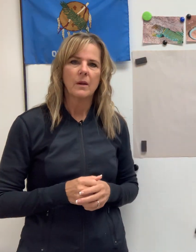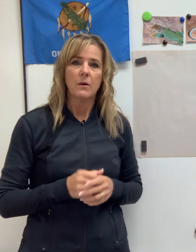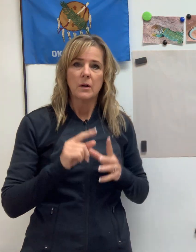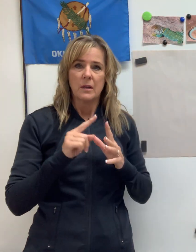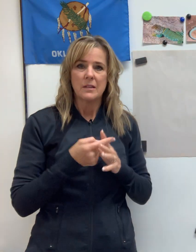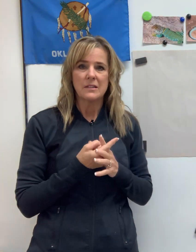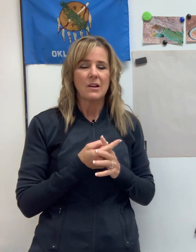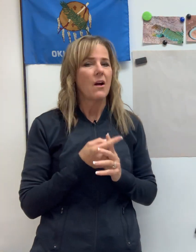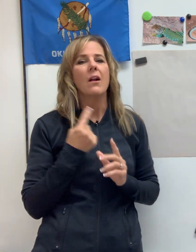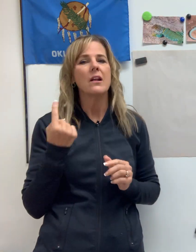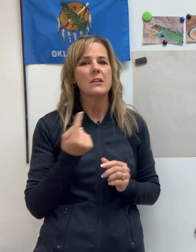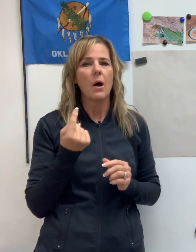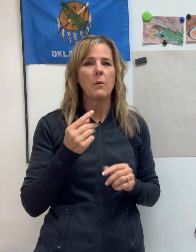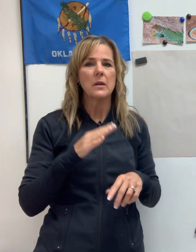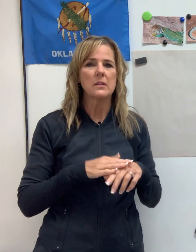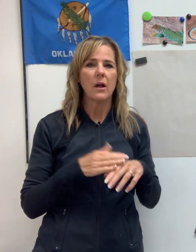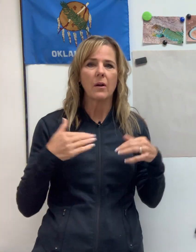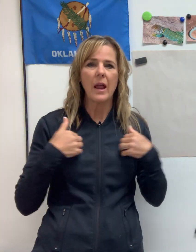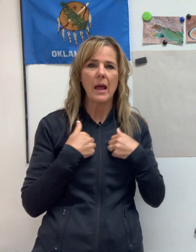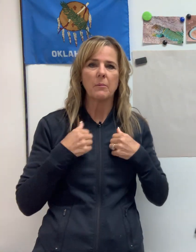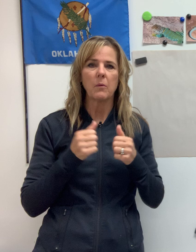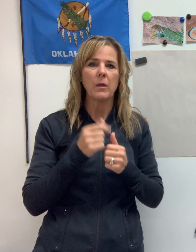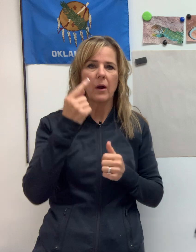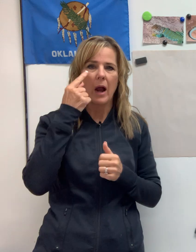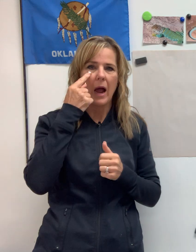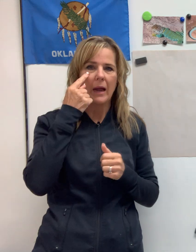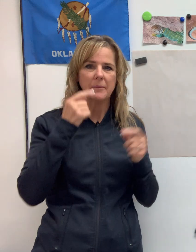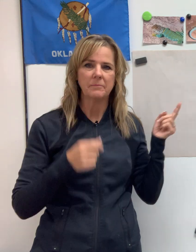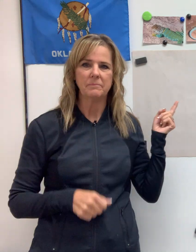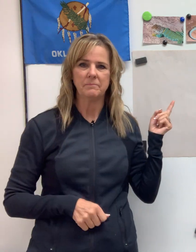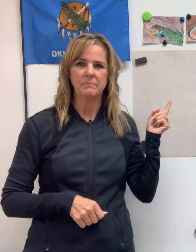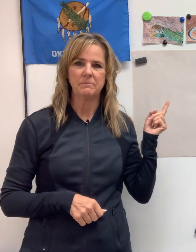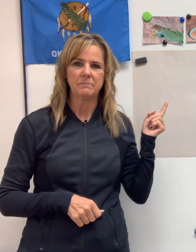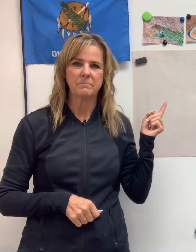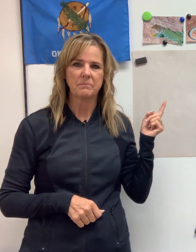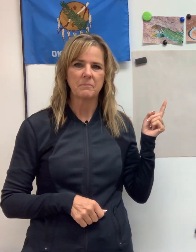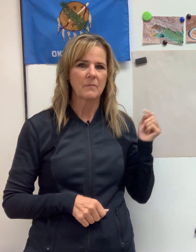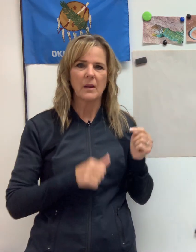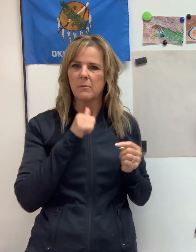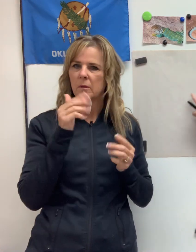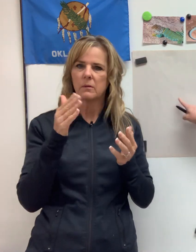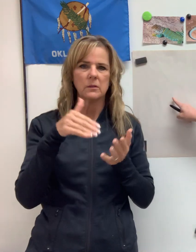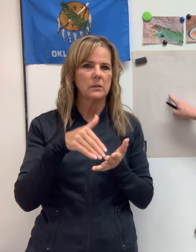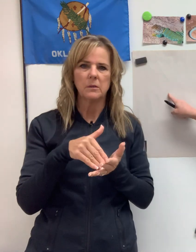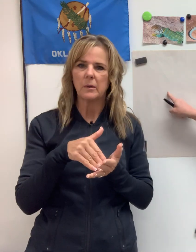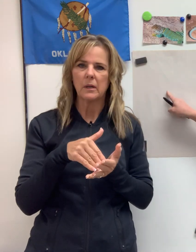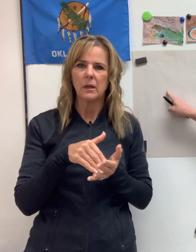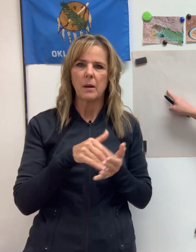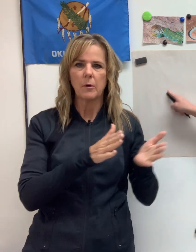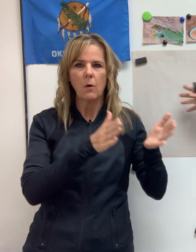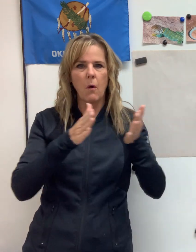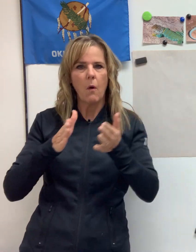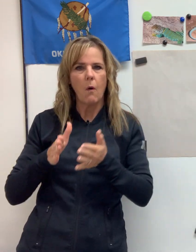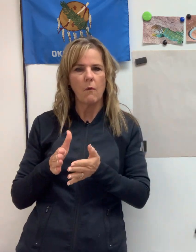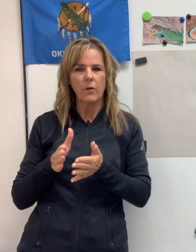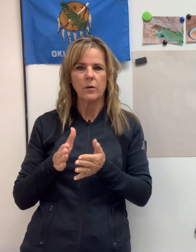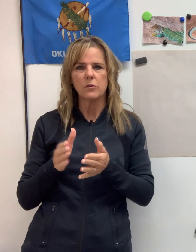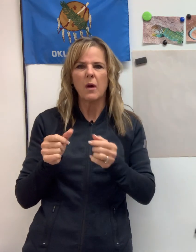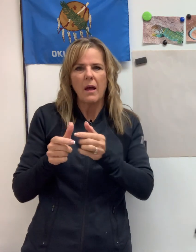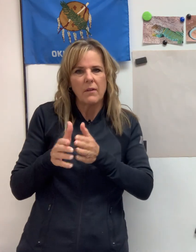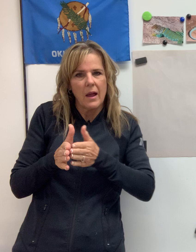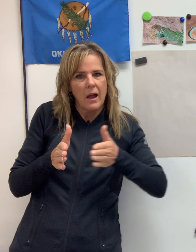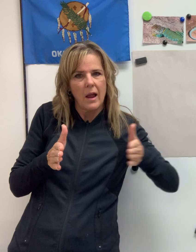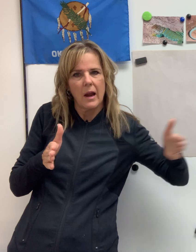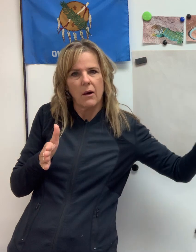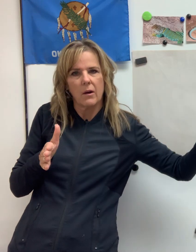start, as always, on our animal with our eye. So I'm not gonna start in the middle. I'm gonna scooch it over a little bit so I have room